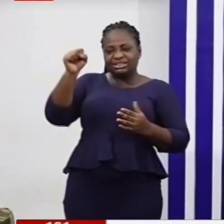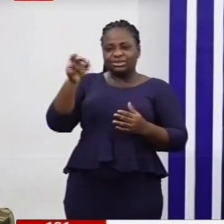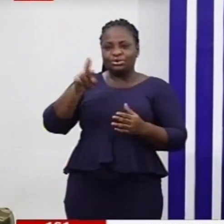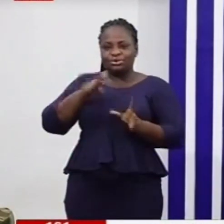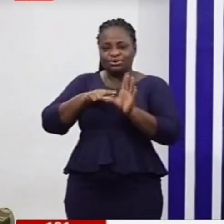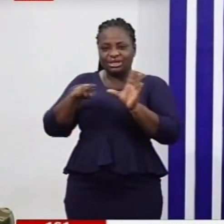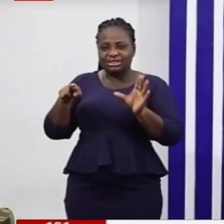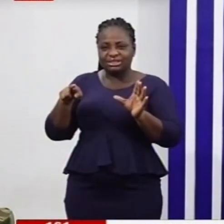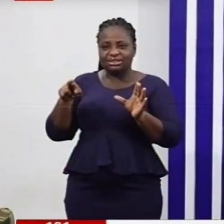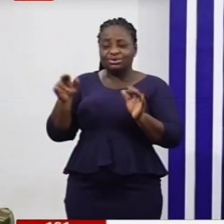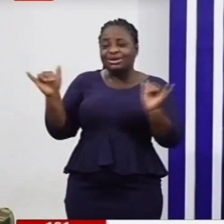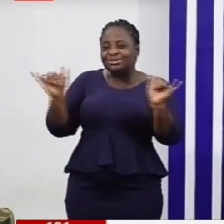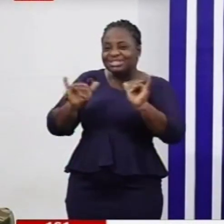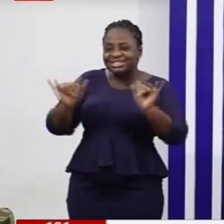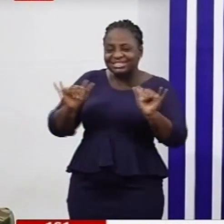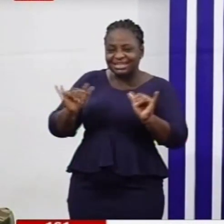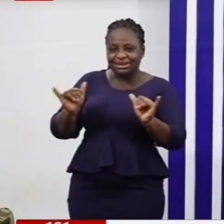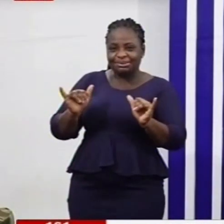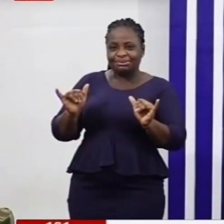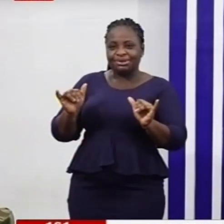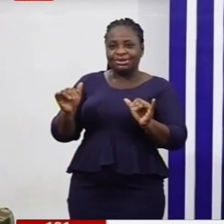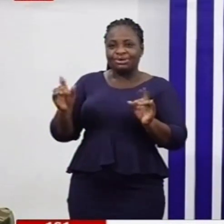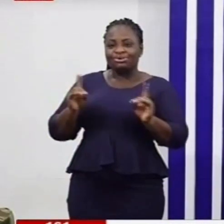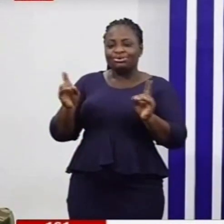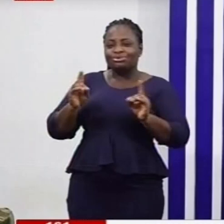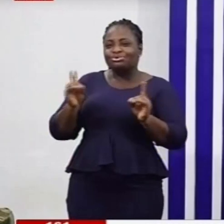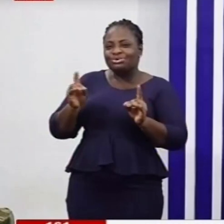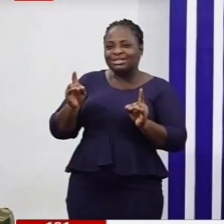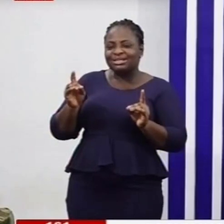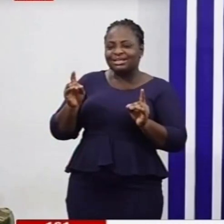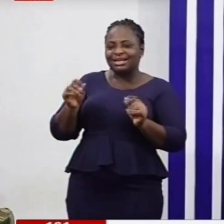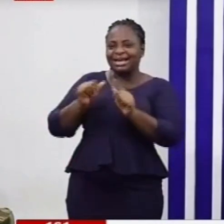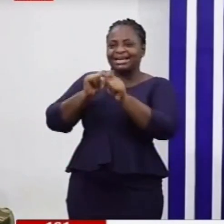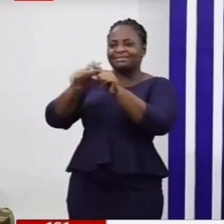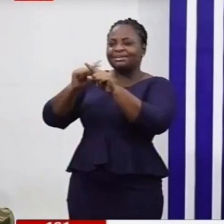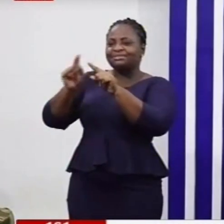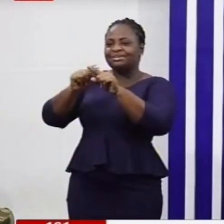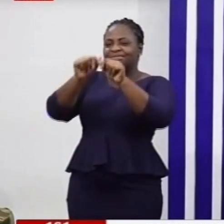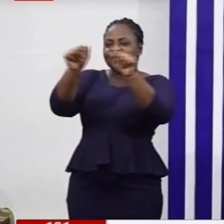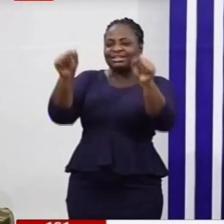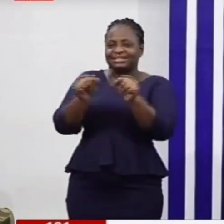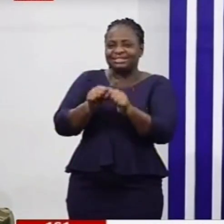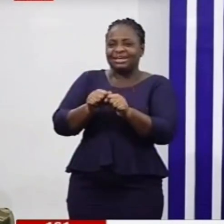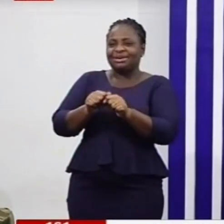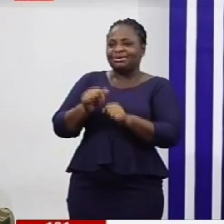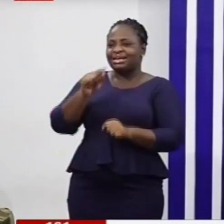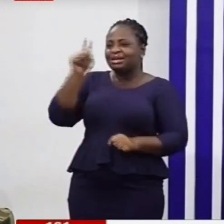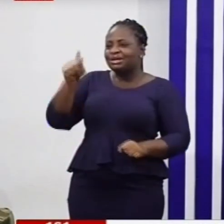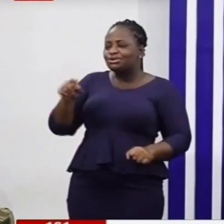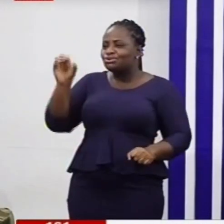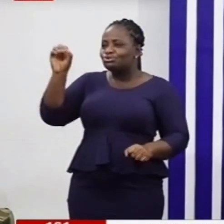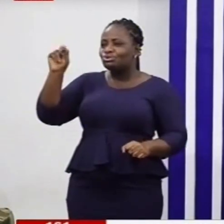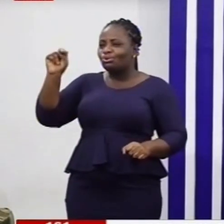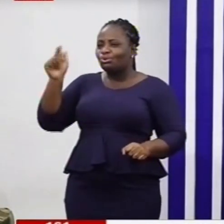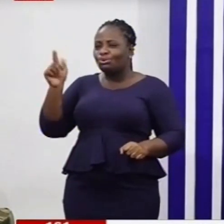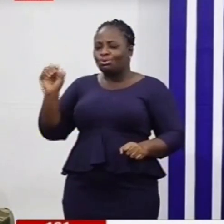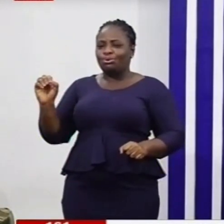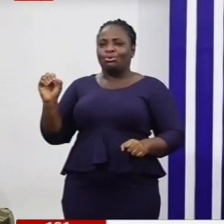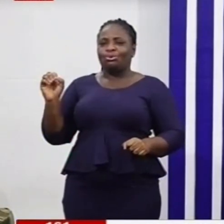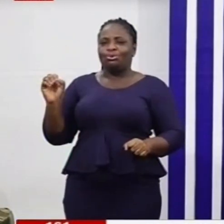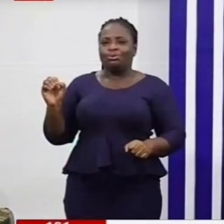are doing same. We are doing Adiabeba High Tension, Moshizongo, Ayanu,